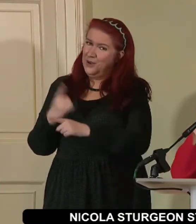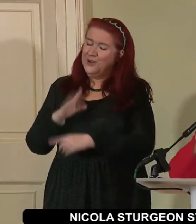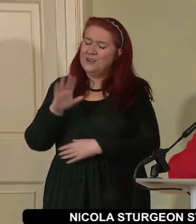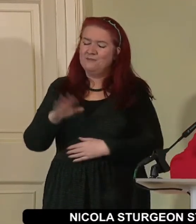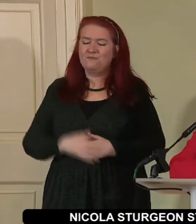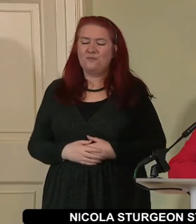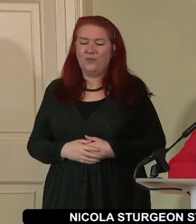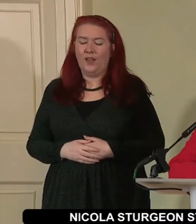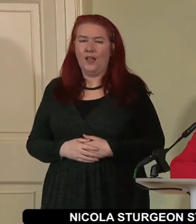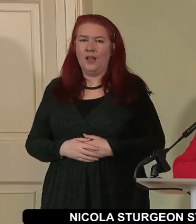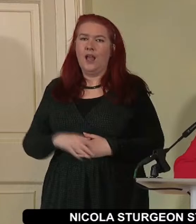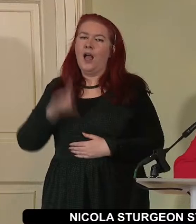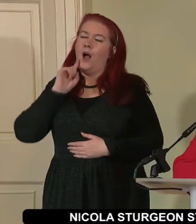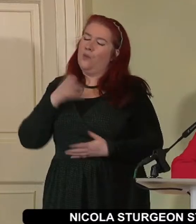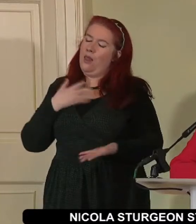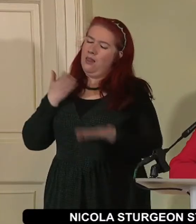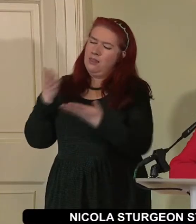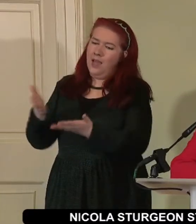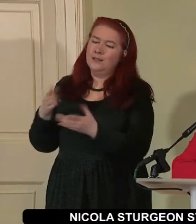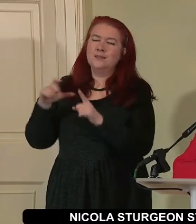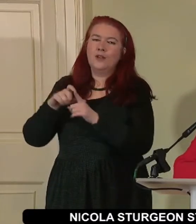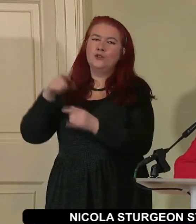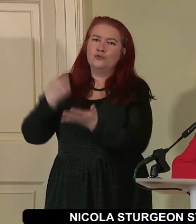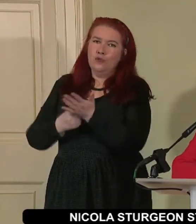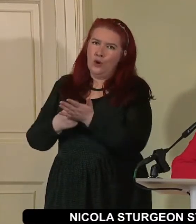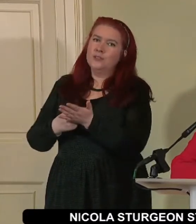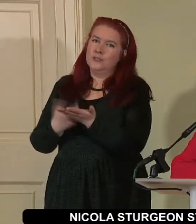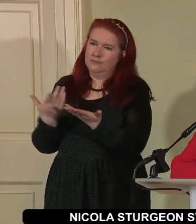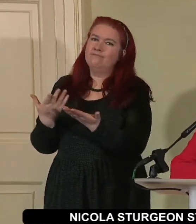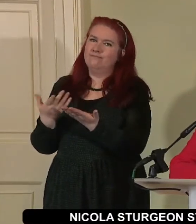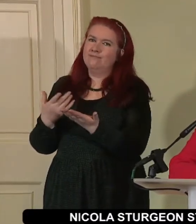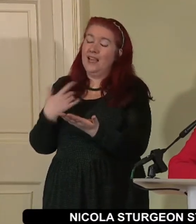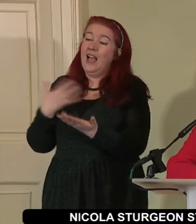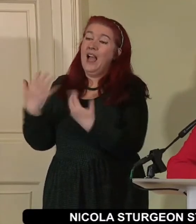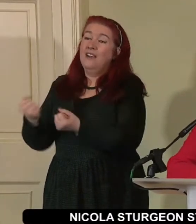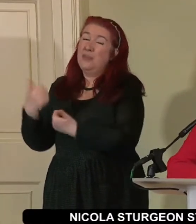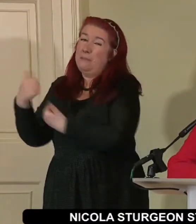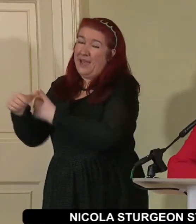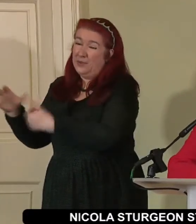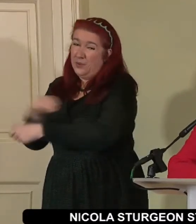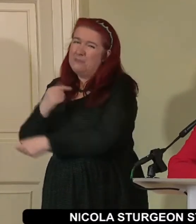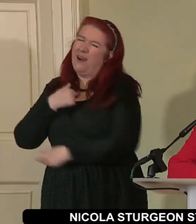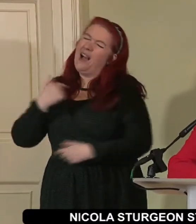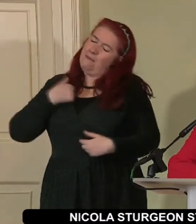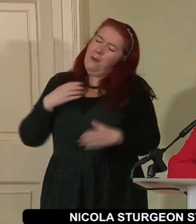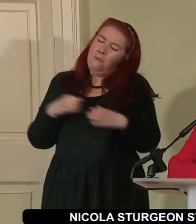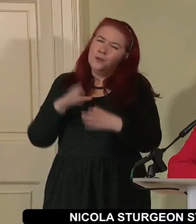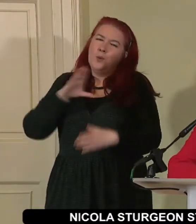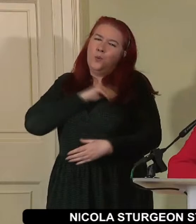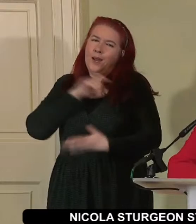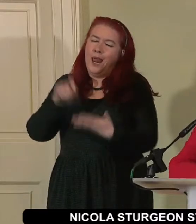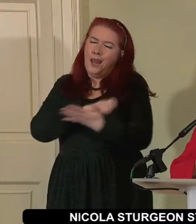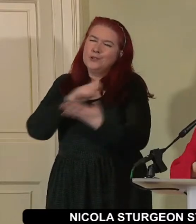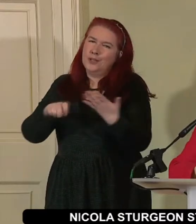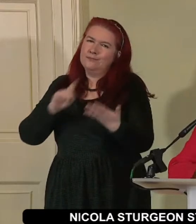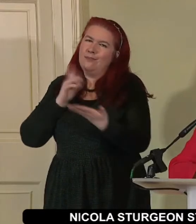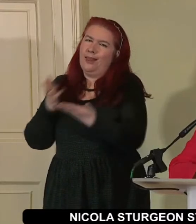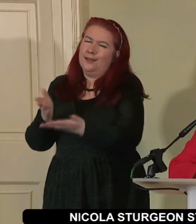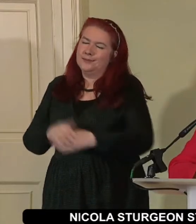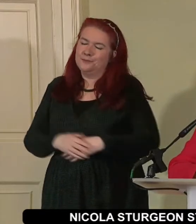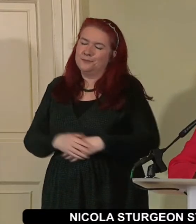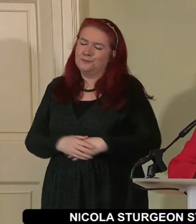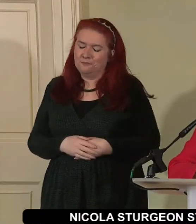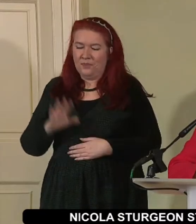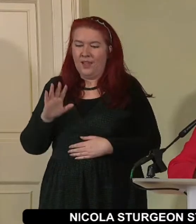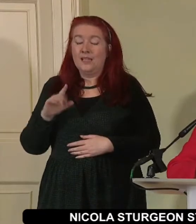will let Mr Ross have the bet. My party will keep winning the elections. On your other questions, on the timetable,